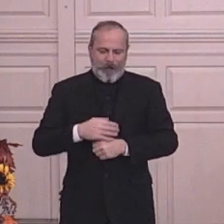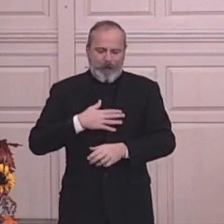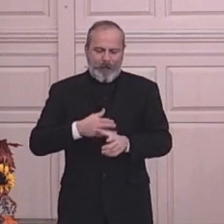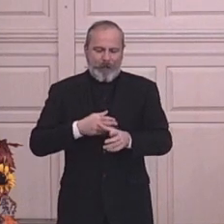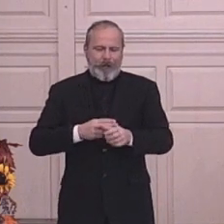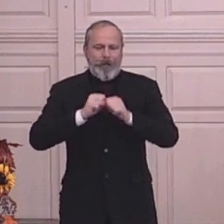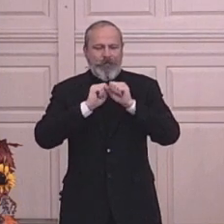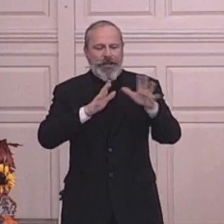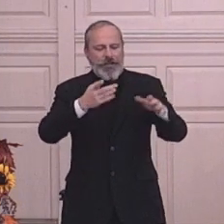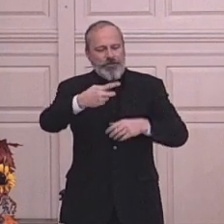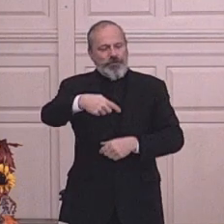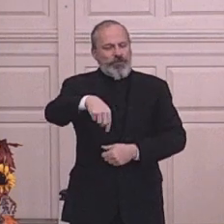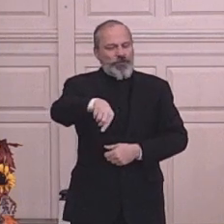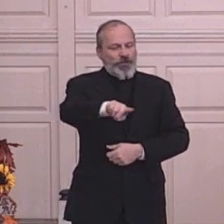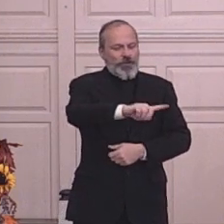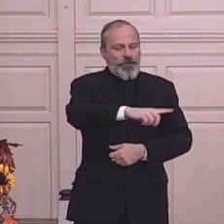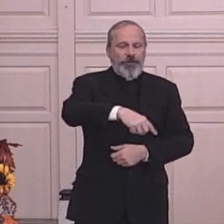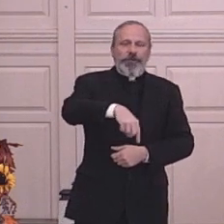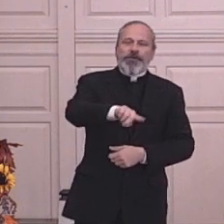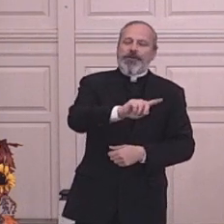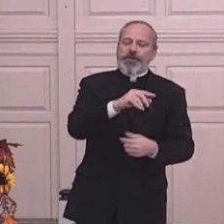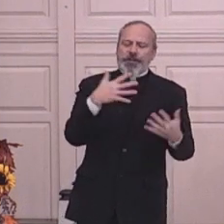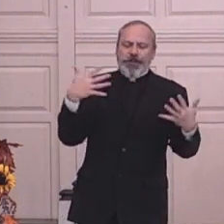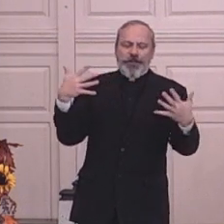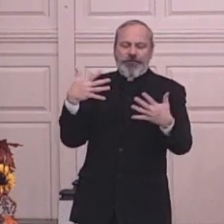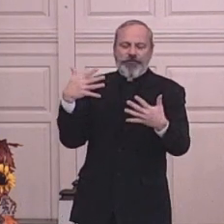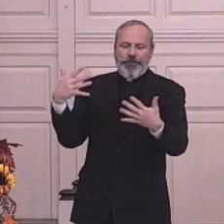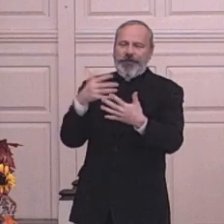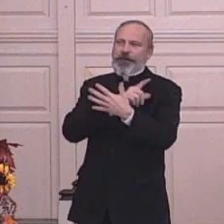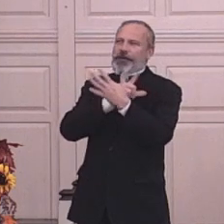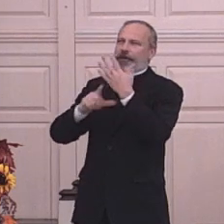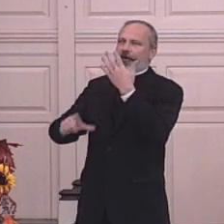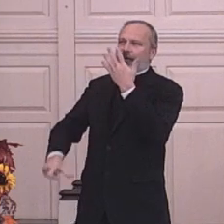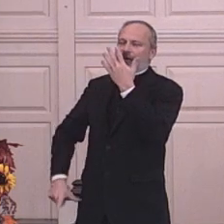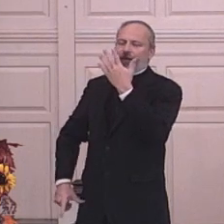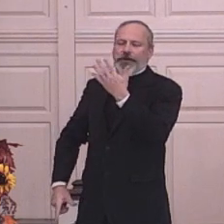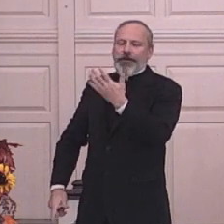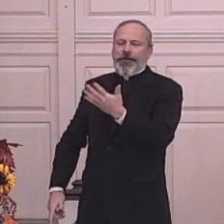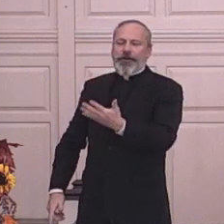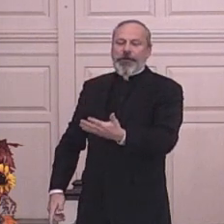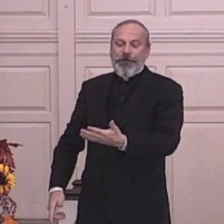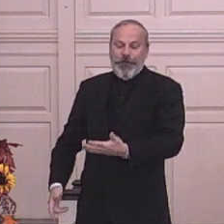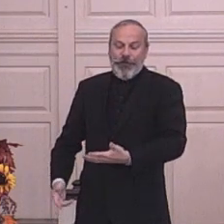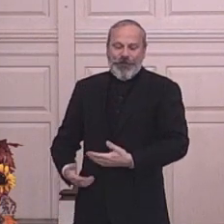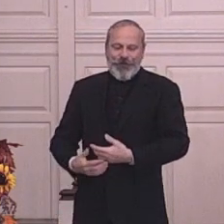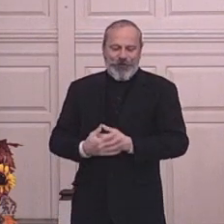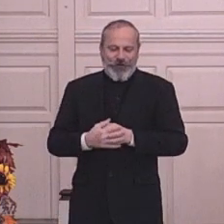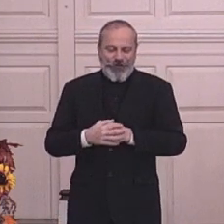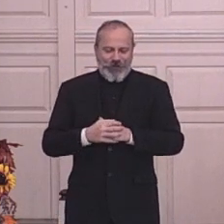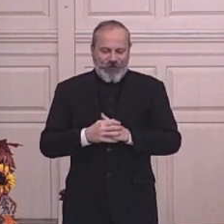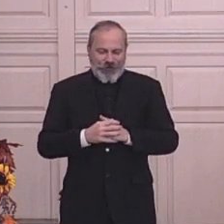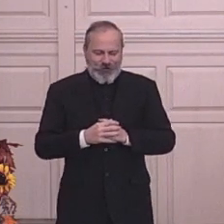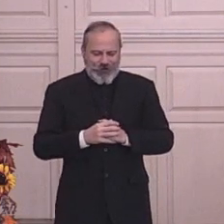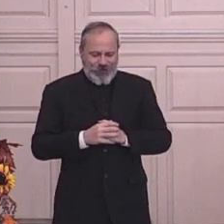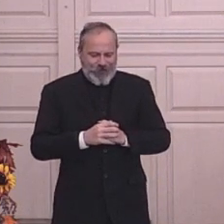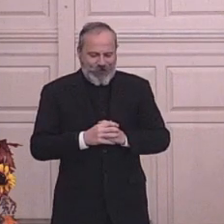Lord. Blessed are those who fear the